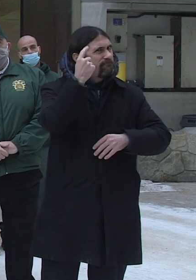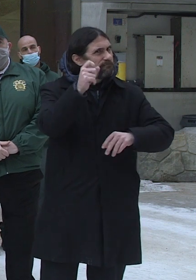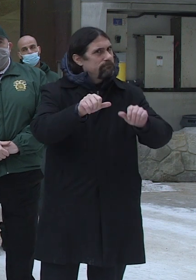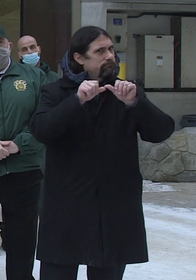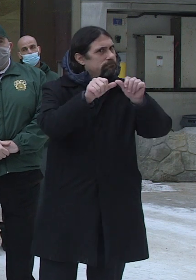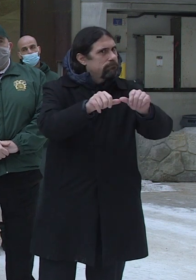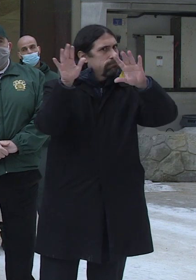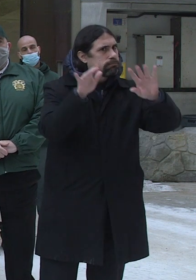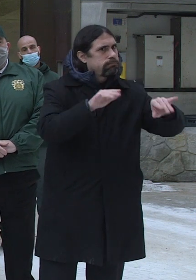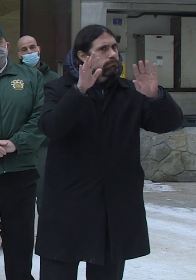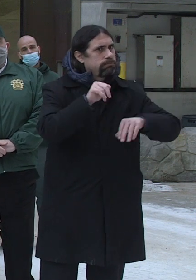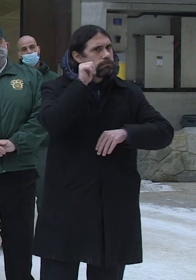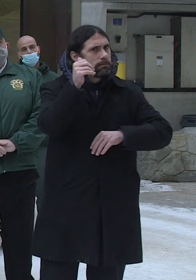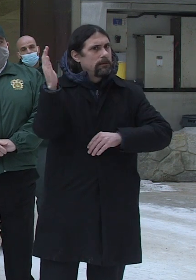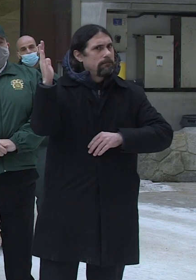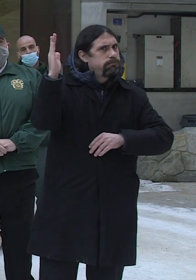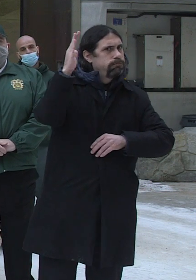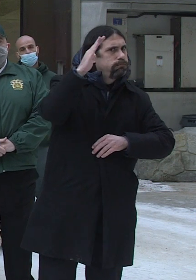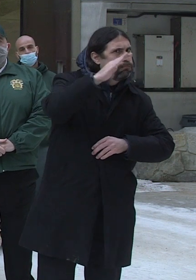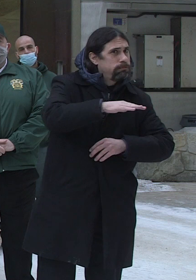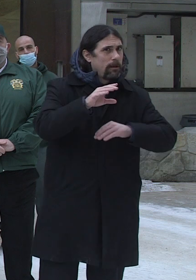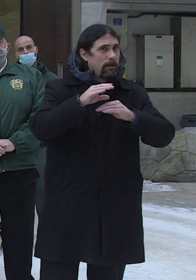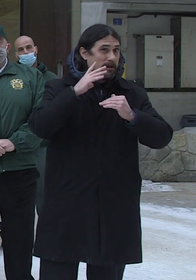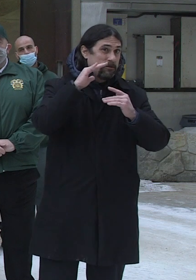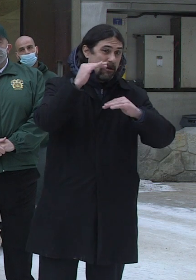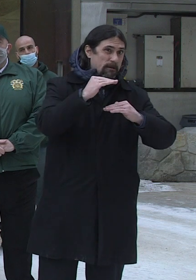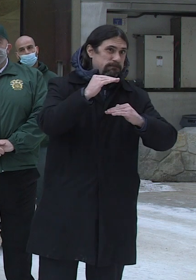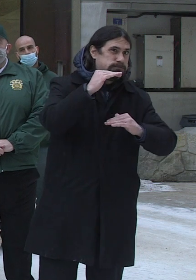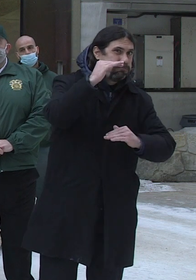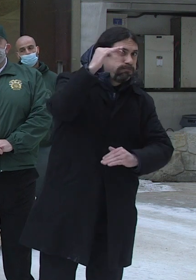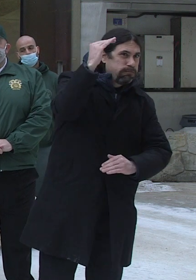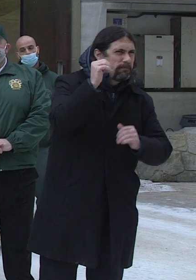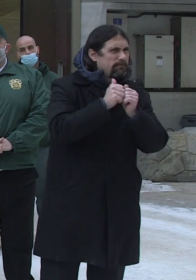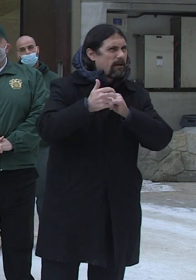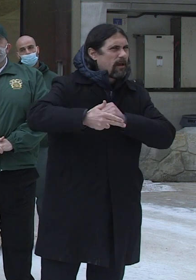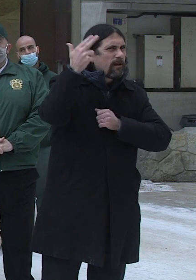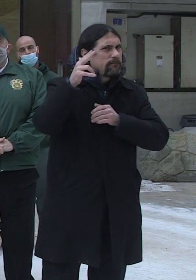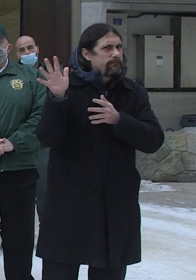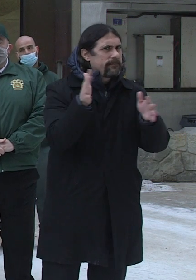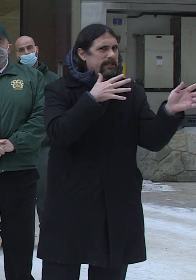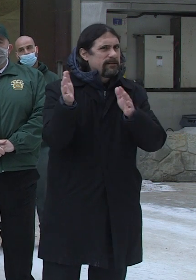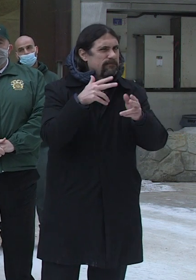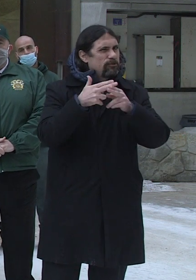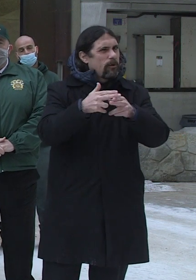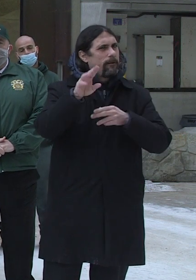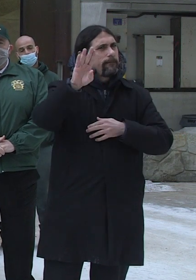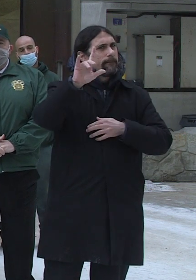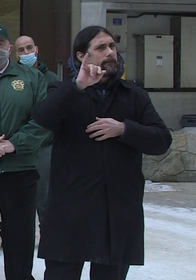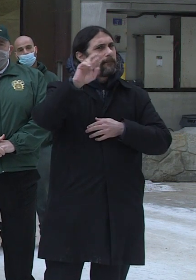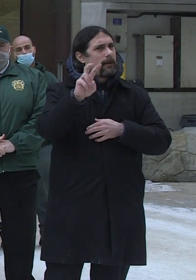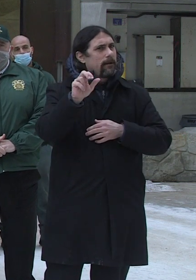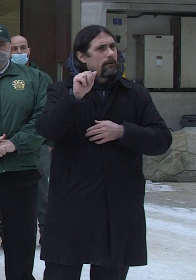8 a.m. to 8 p.m. That means that we're going to have up to 1 to 3 inches of snow per hour. We're going to have winds with gusts